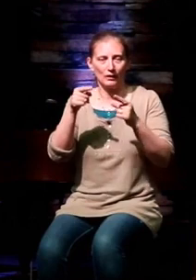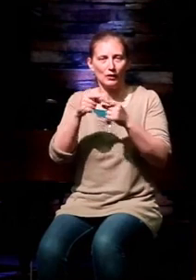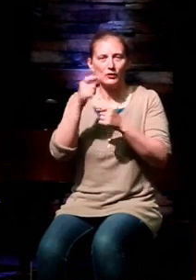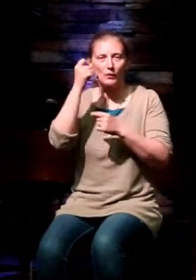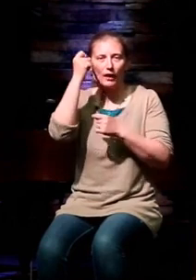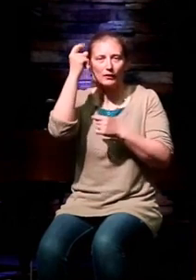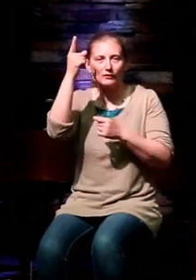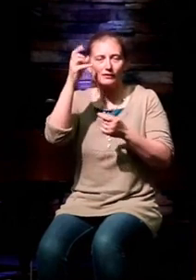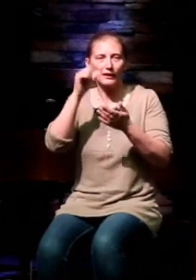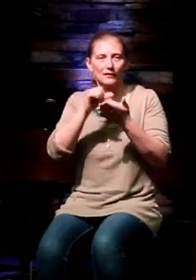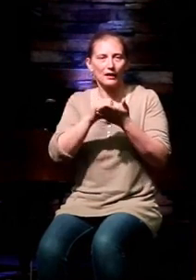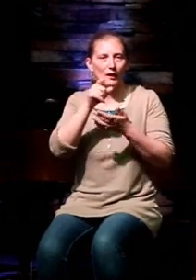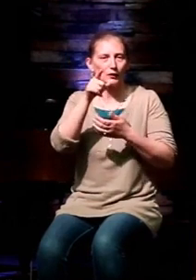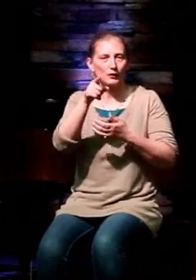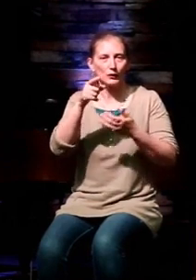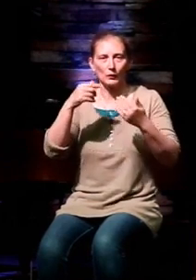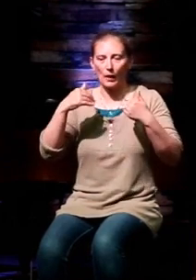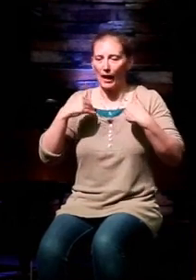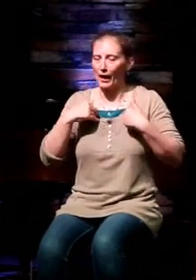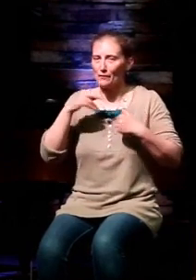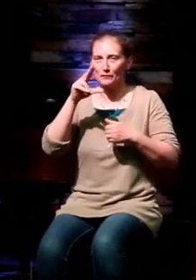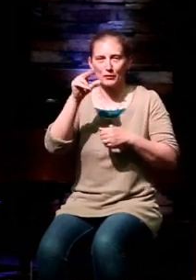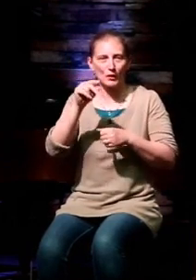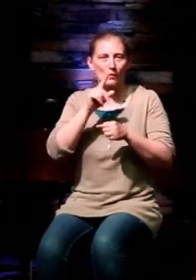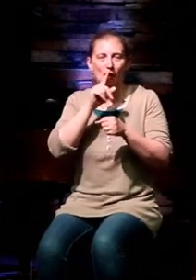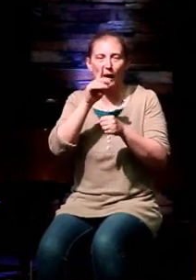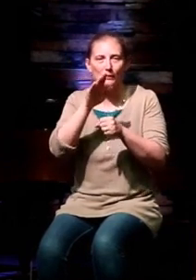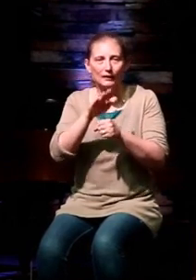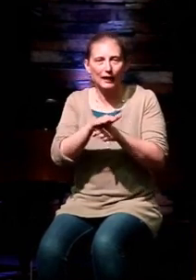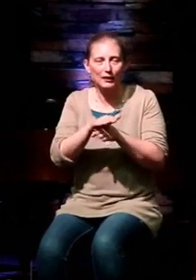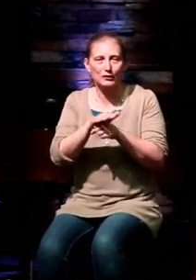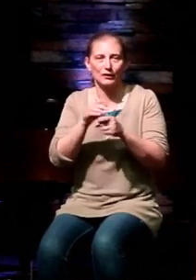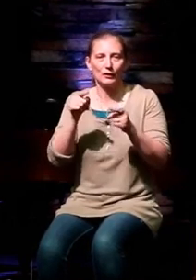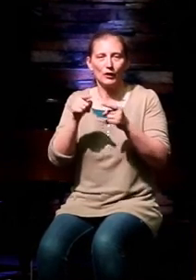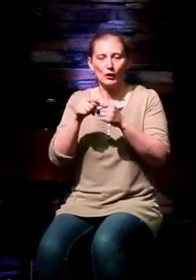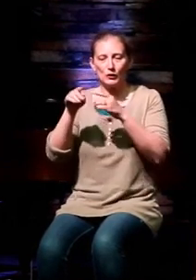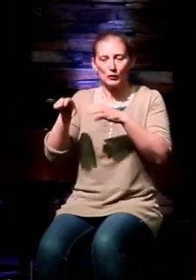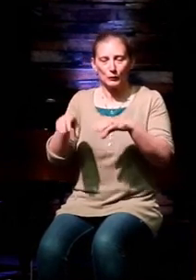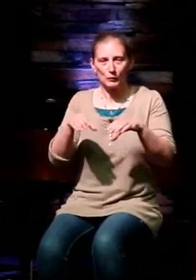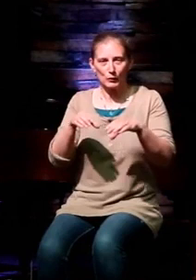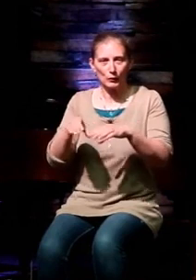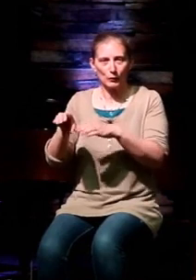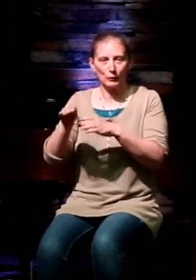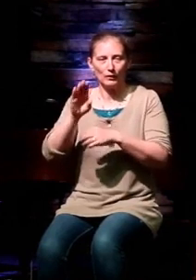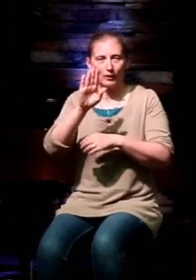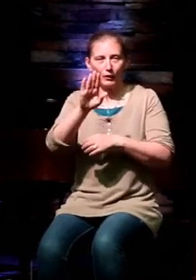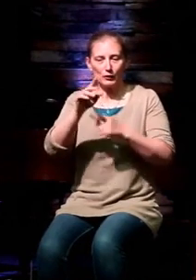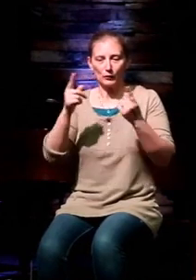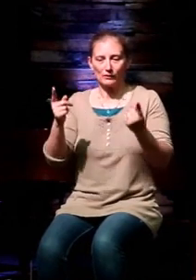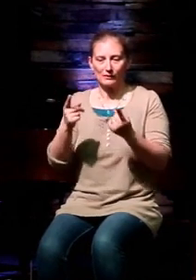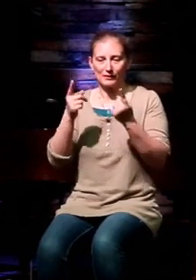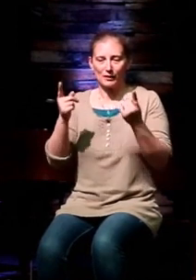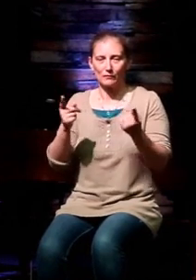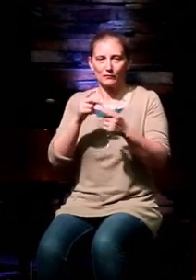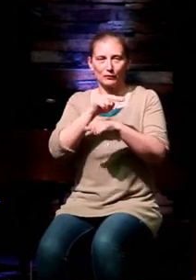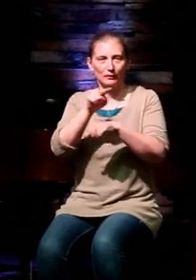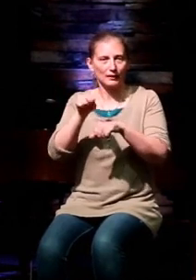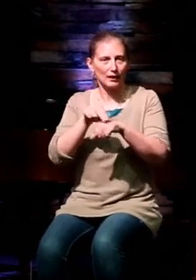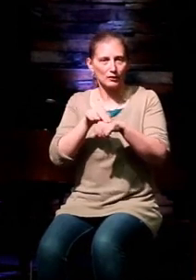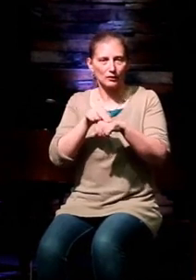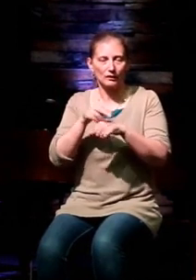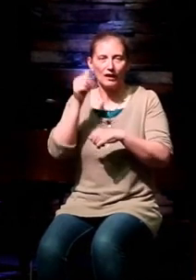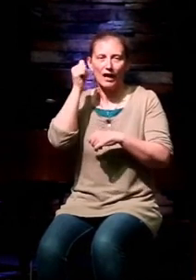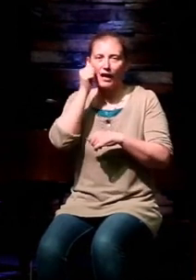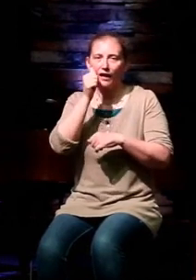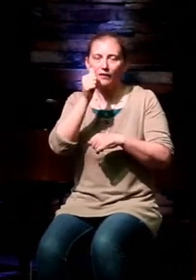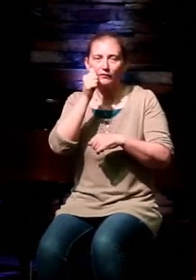obligation to do what our sinful nature urges us to do. Every day, our sinful nature is battling